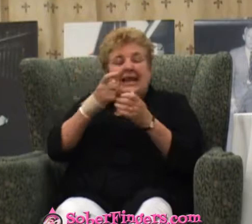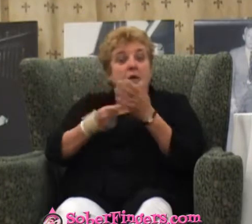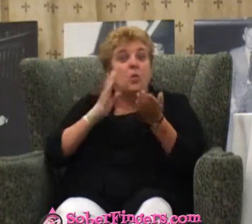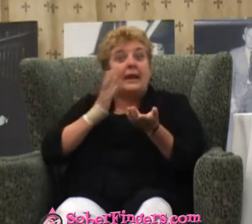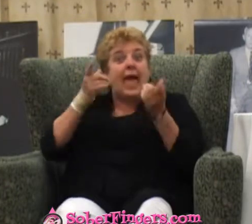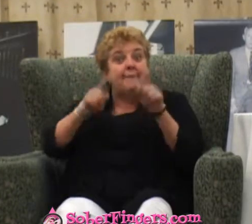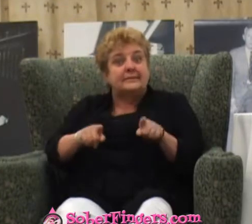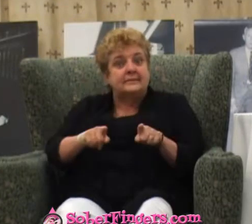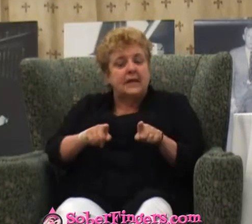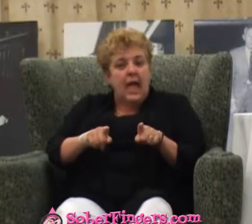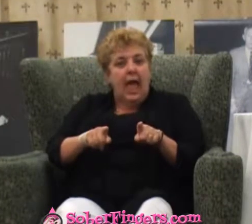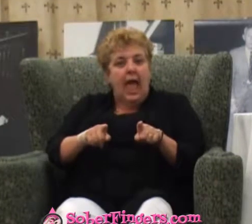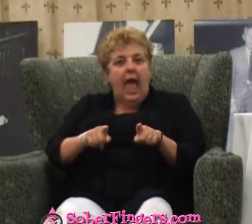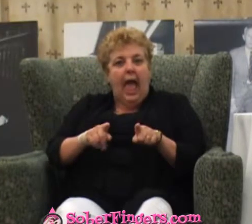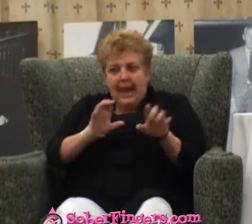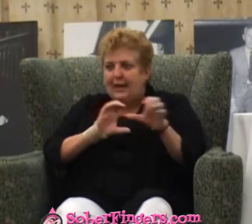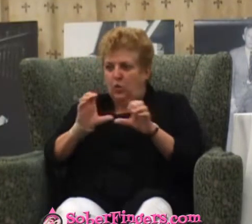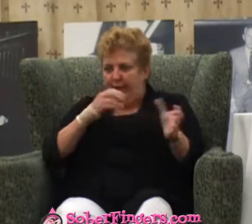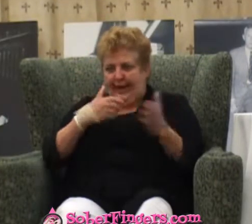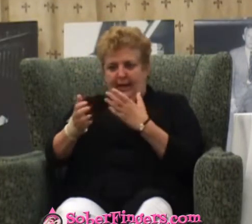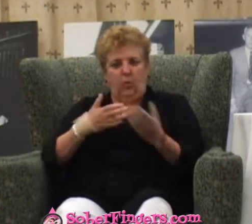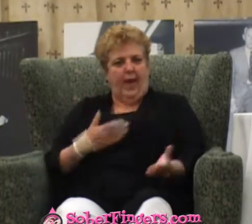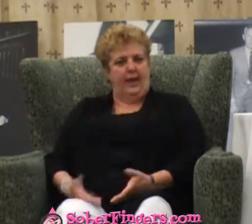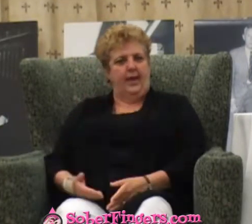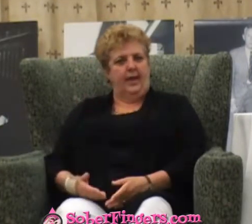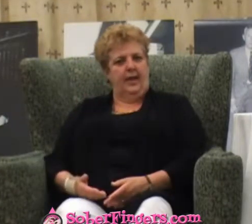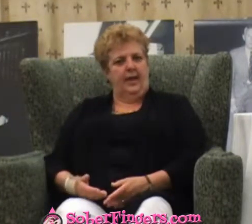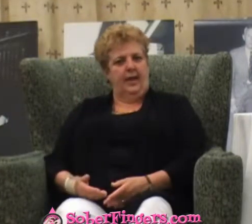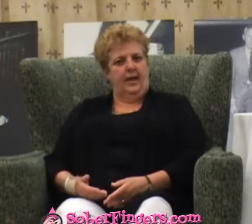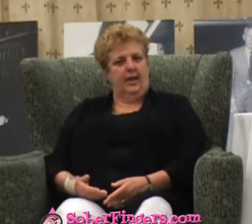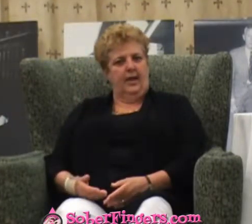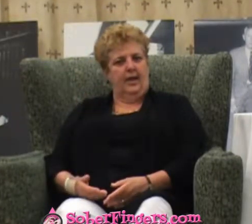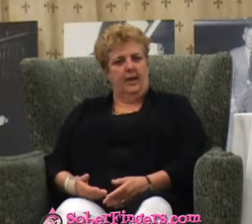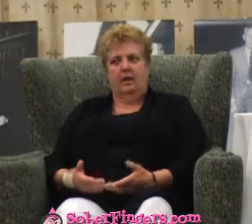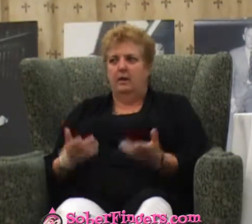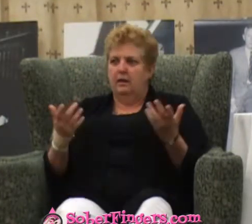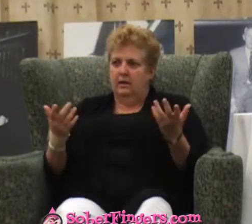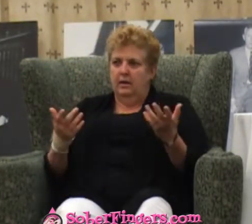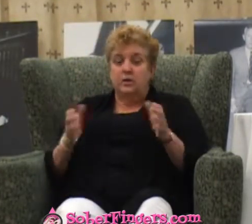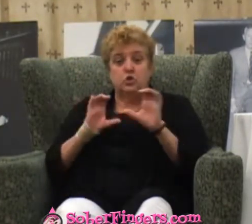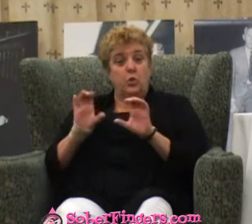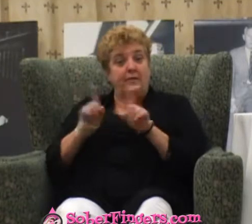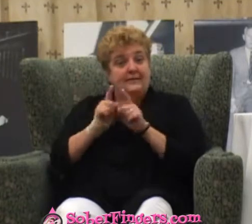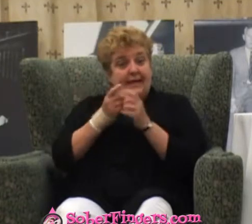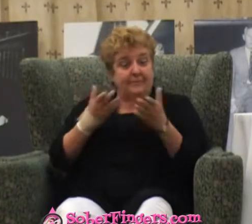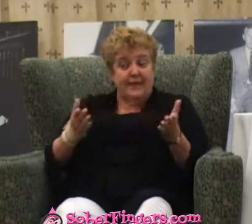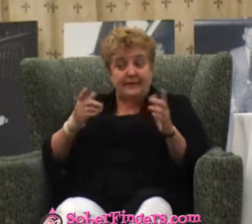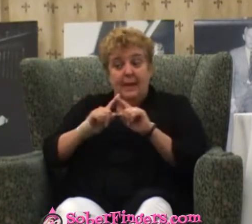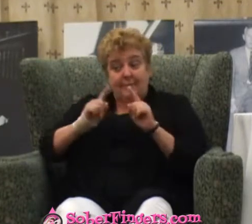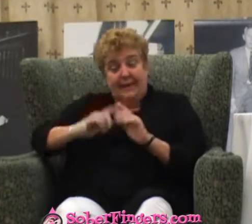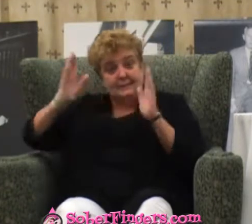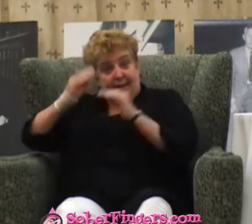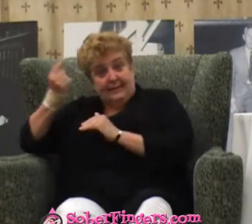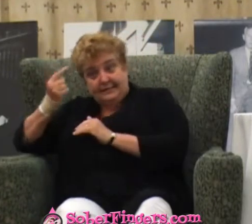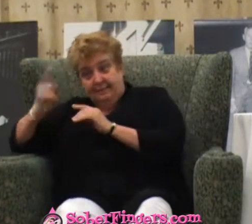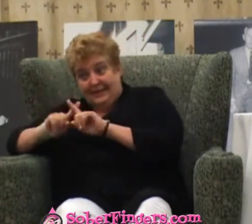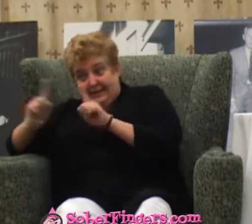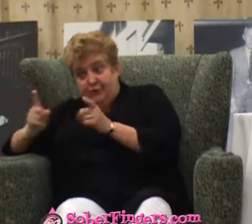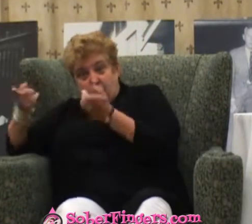anyway. Come on, at least the other kind of insanity, doing the same thing and expecting different results, at least there's some hope